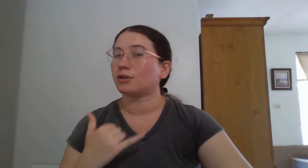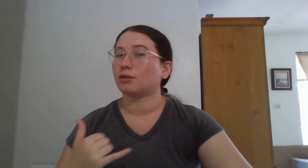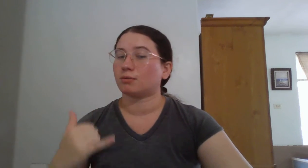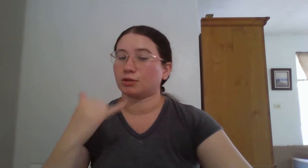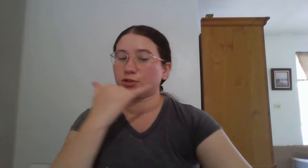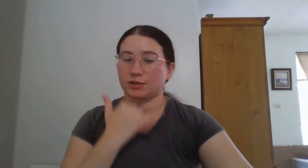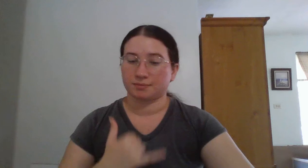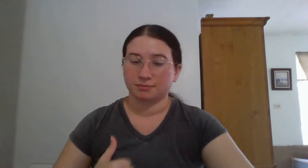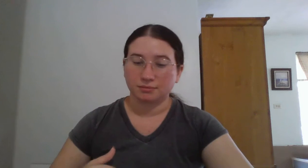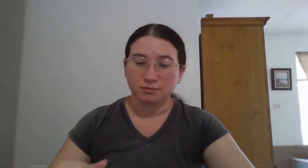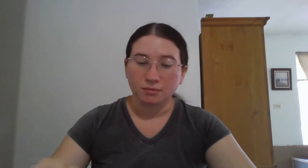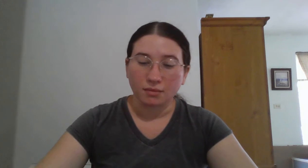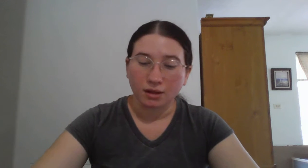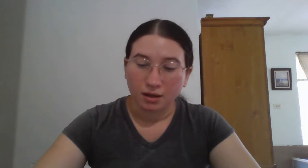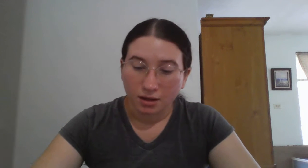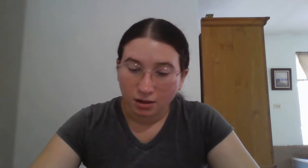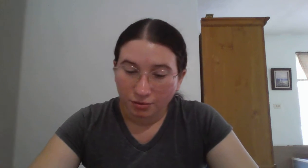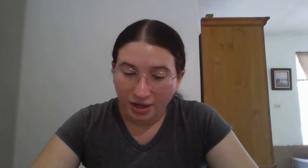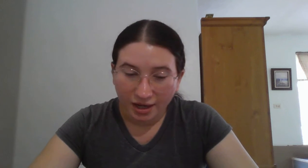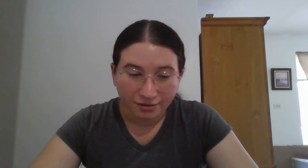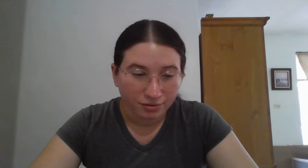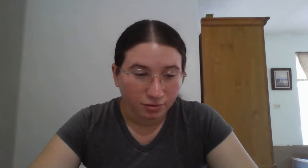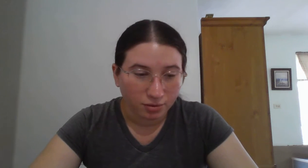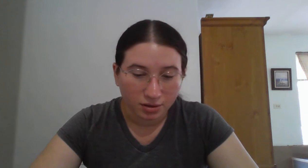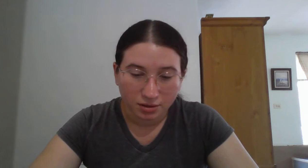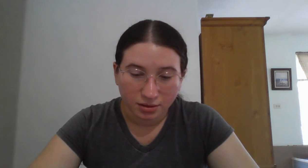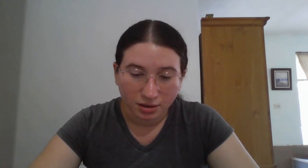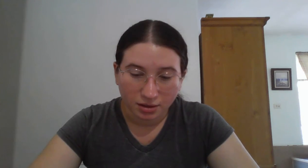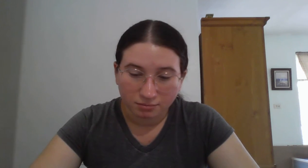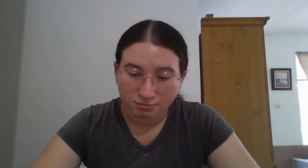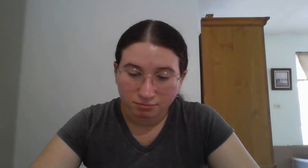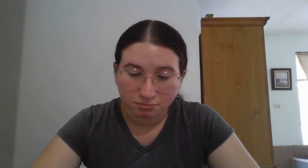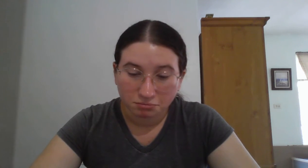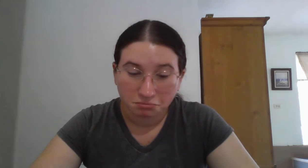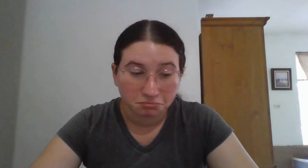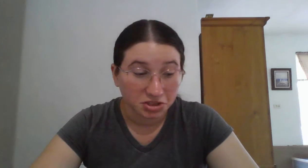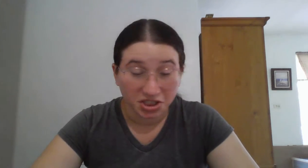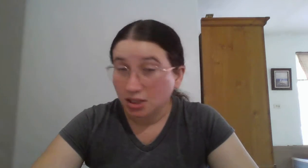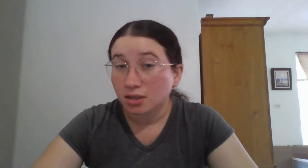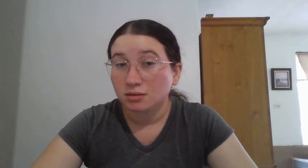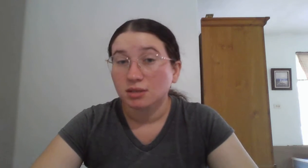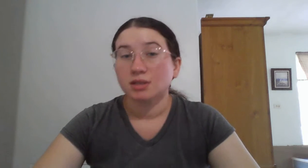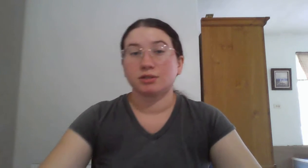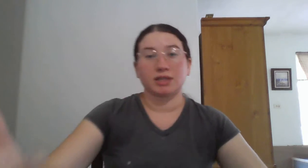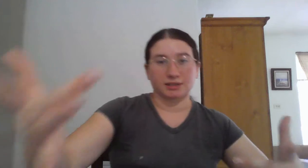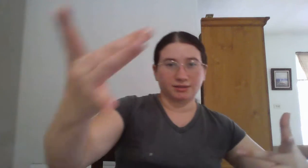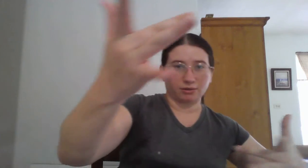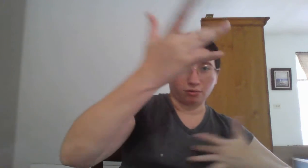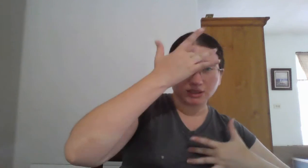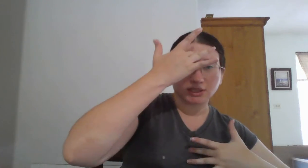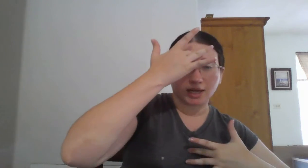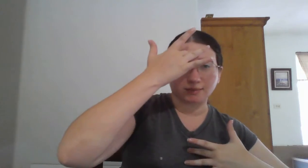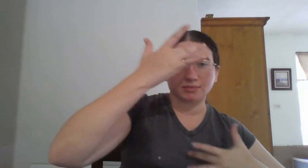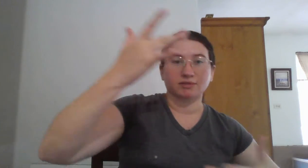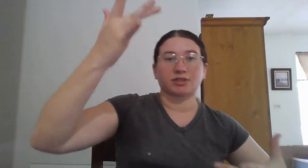circular motion. We have the word sick. You get sick one time